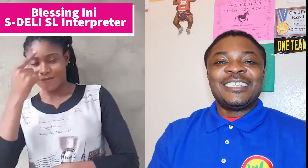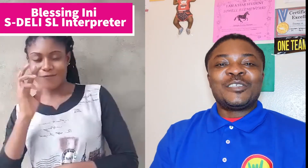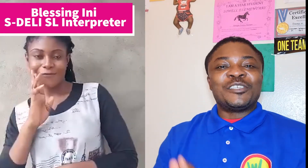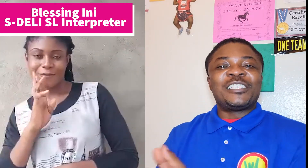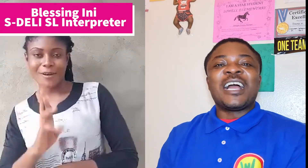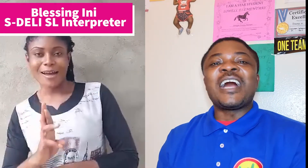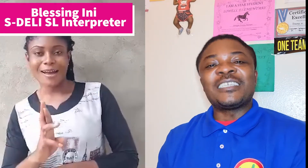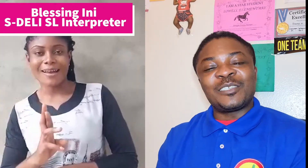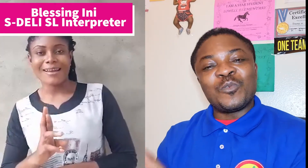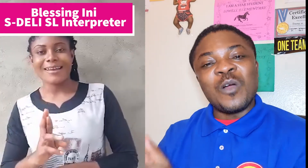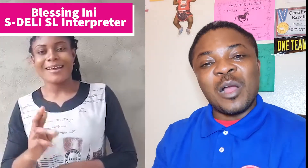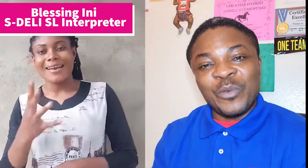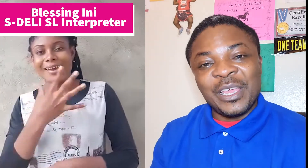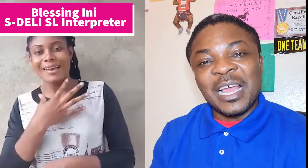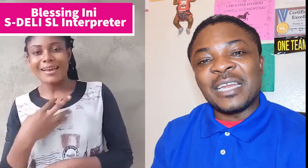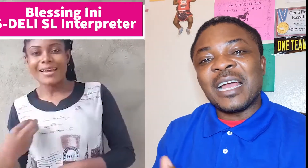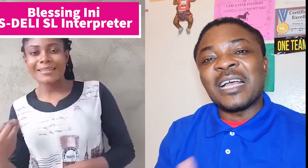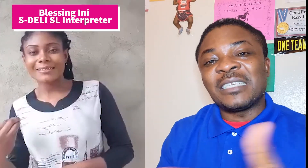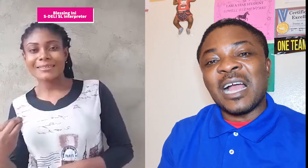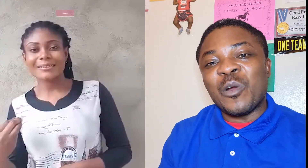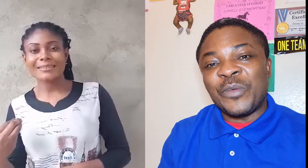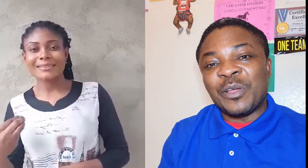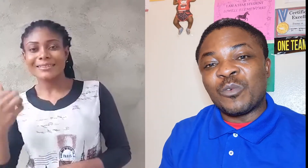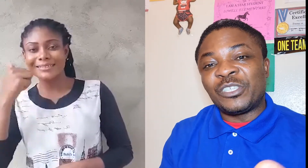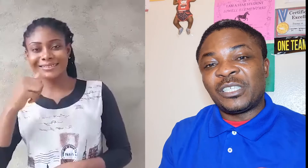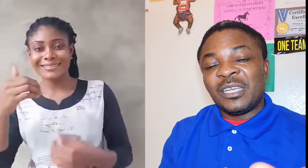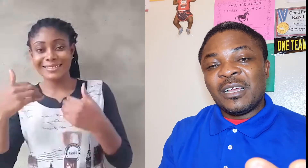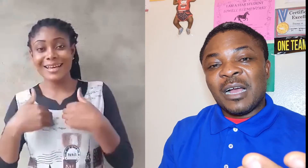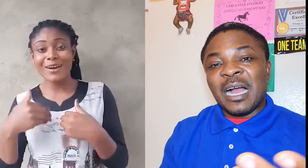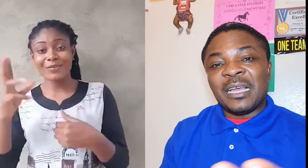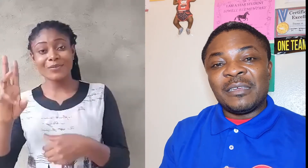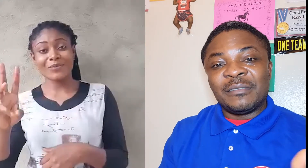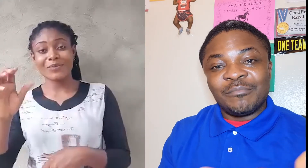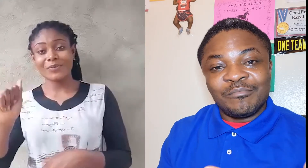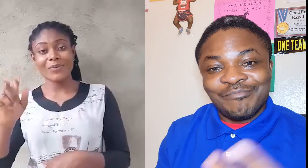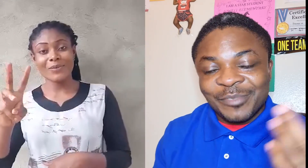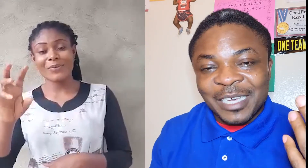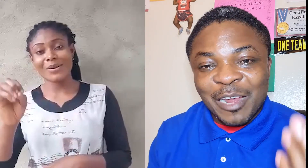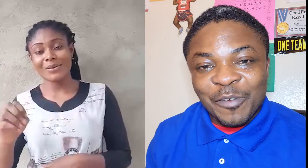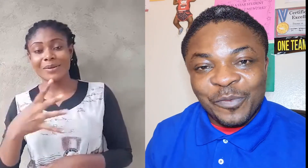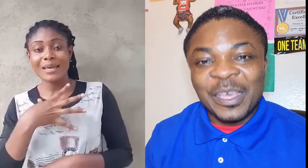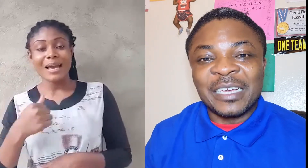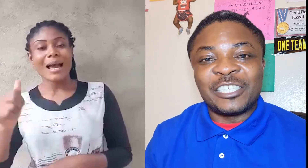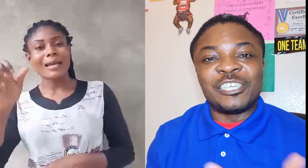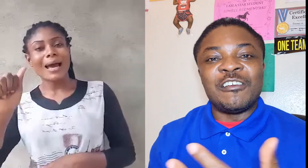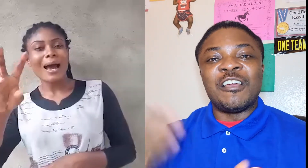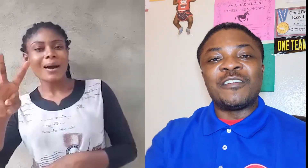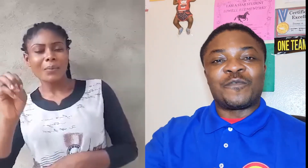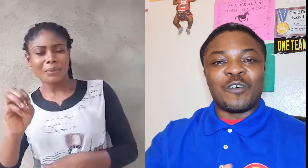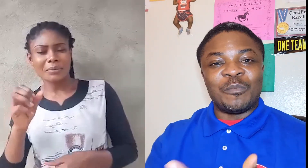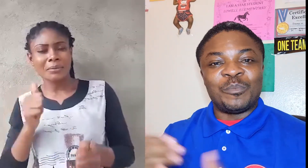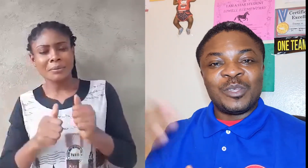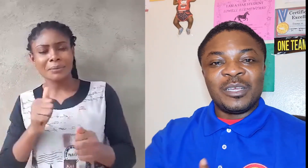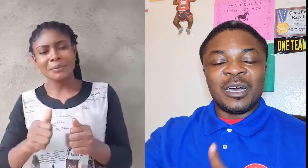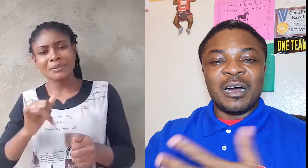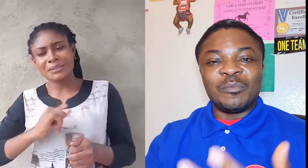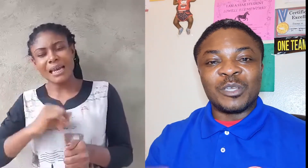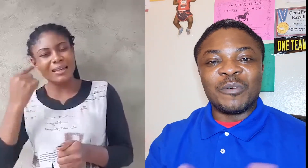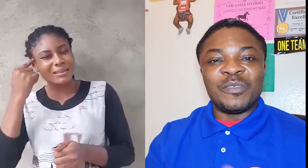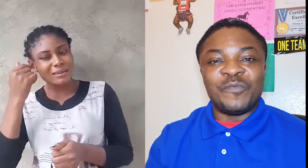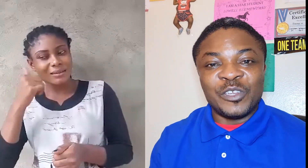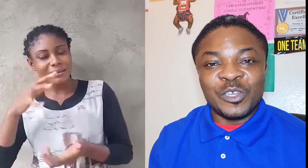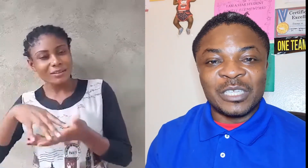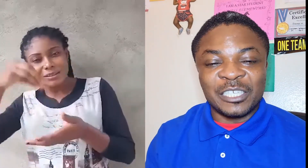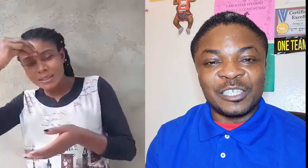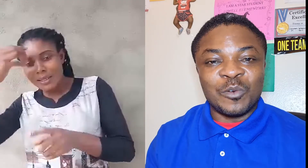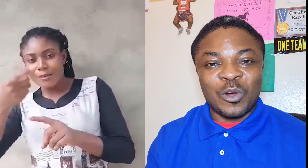and so she has wawi and has awi, which I kind of think she learned from some